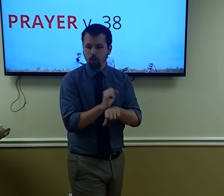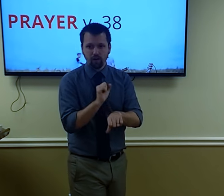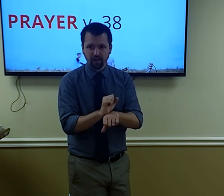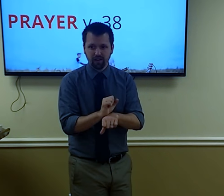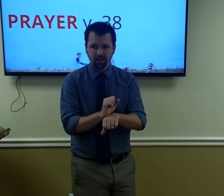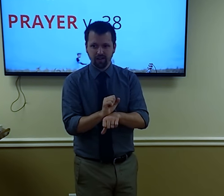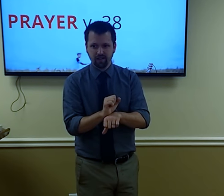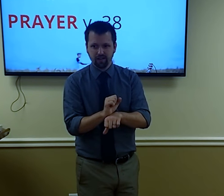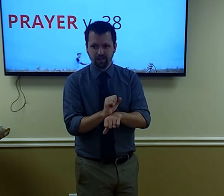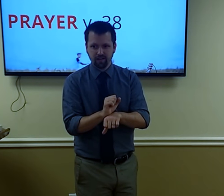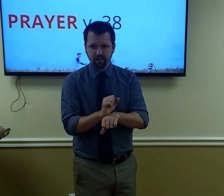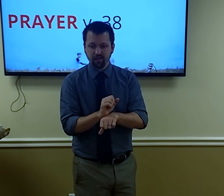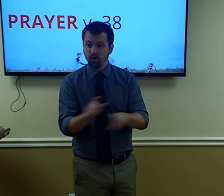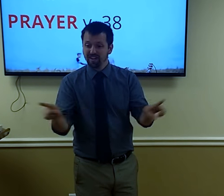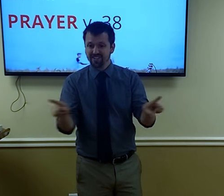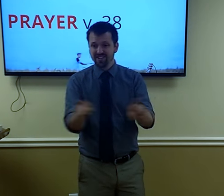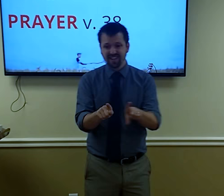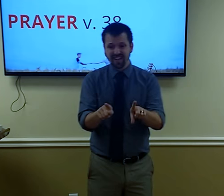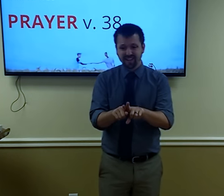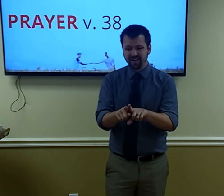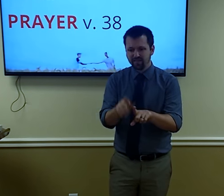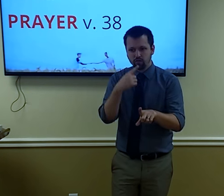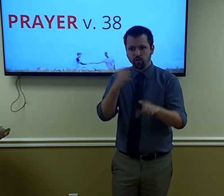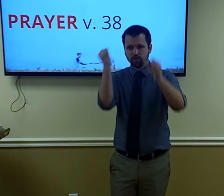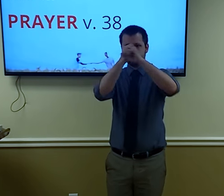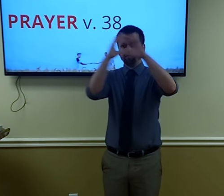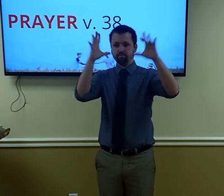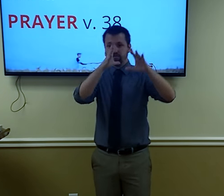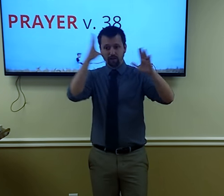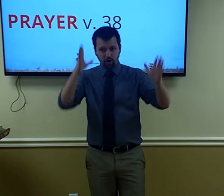work. So just like I told you, the